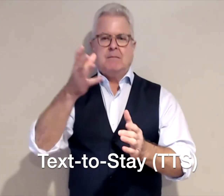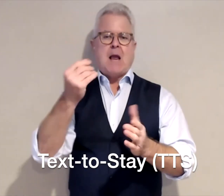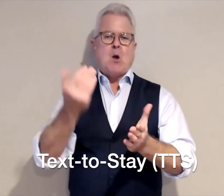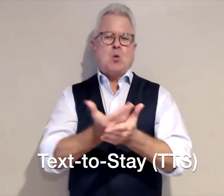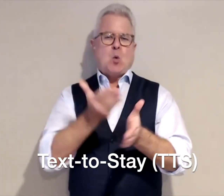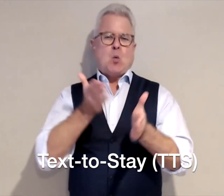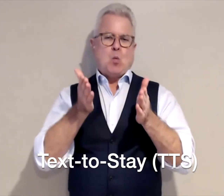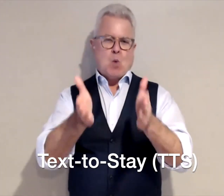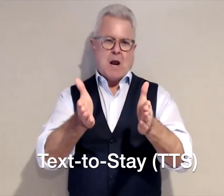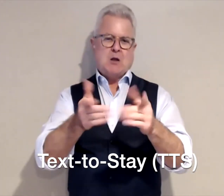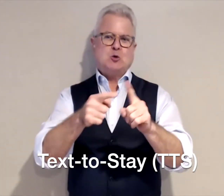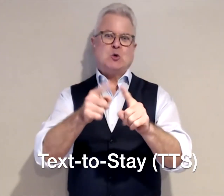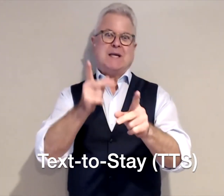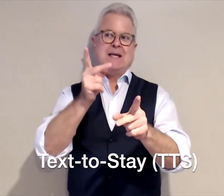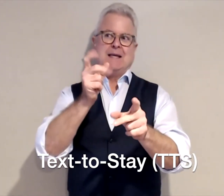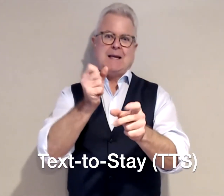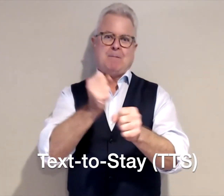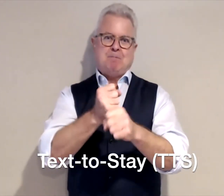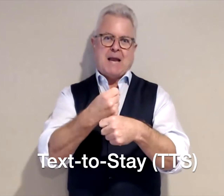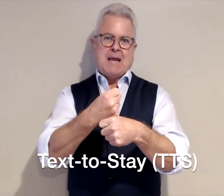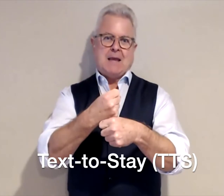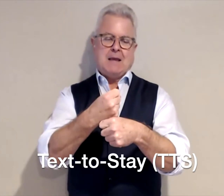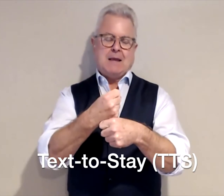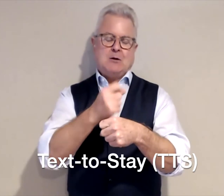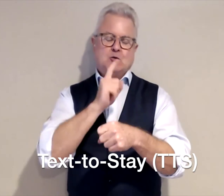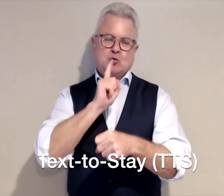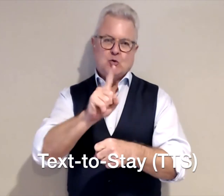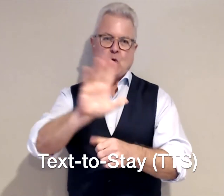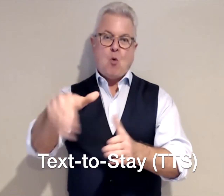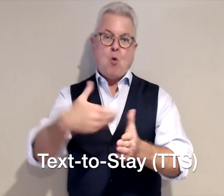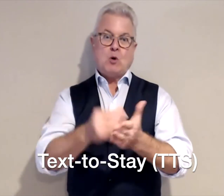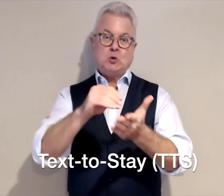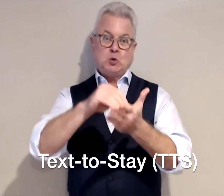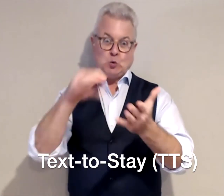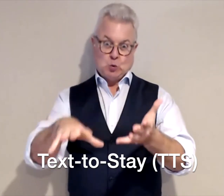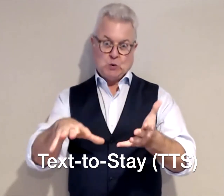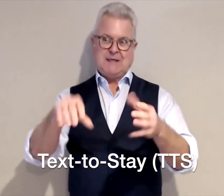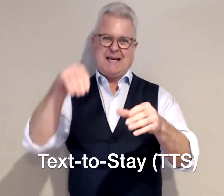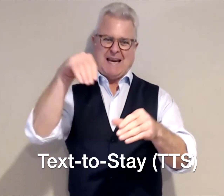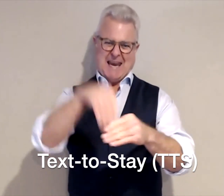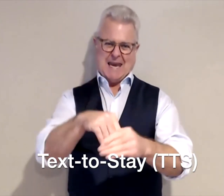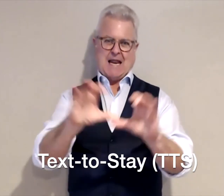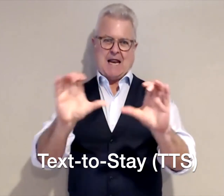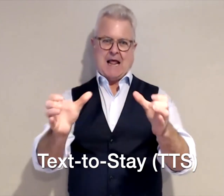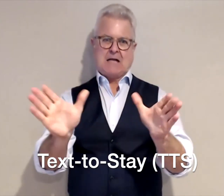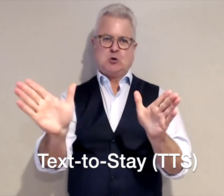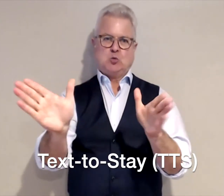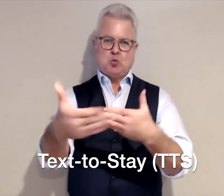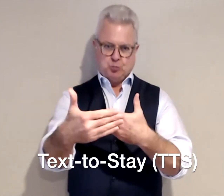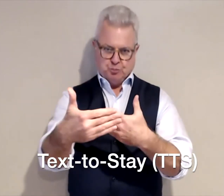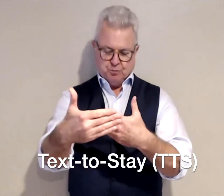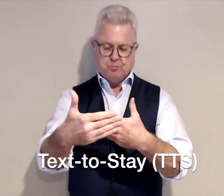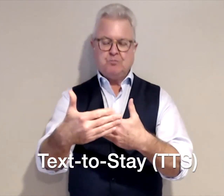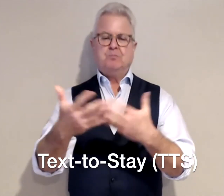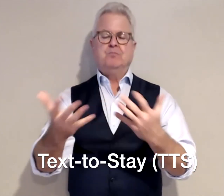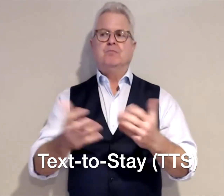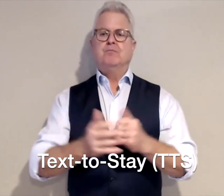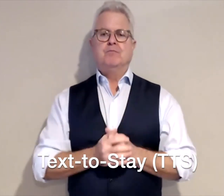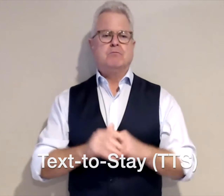This is a new concept and a new way to make sure that all students are able to be in the classroom